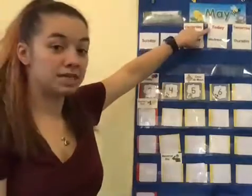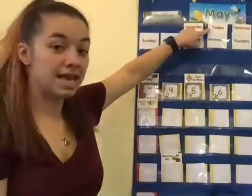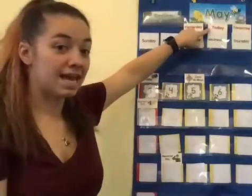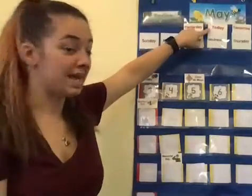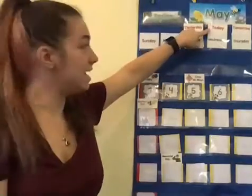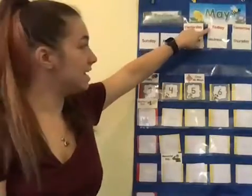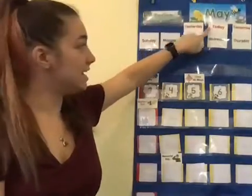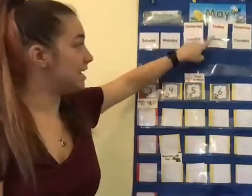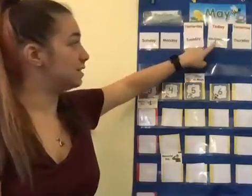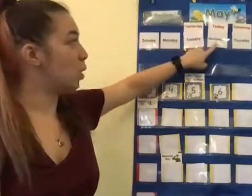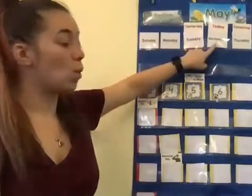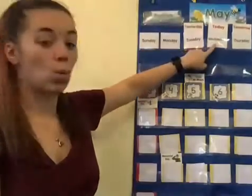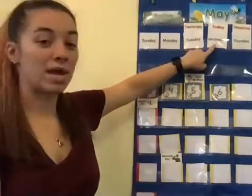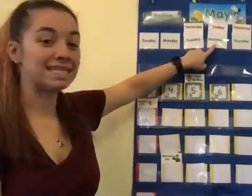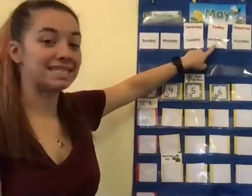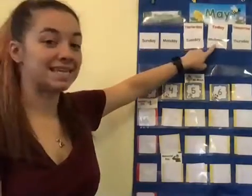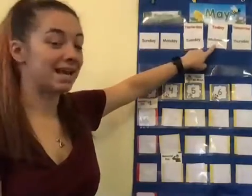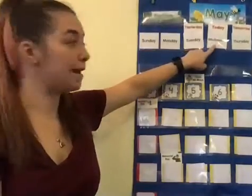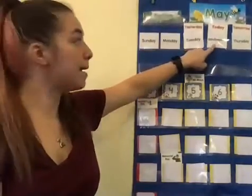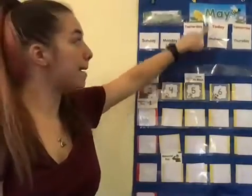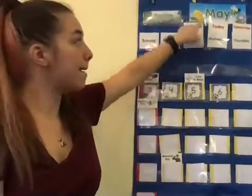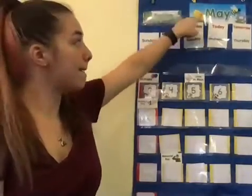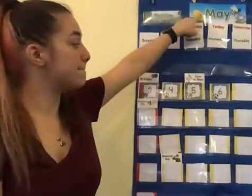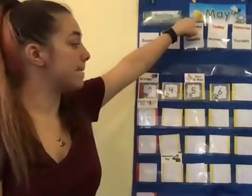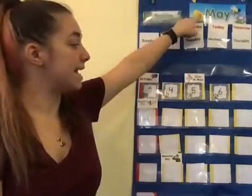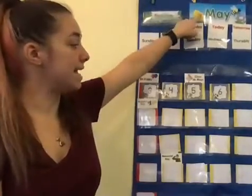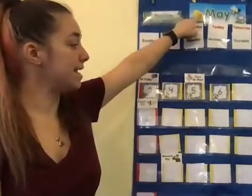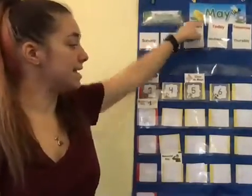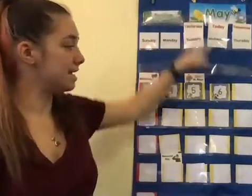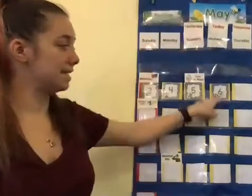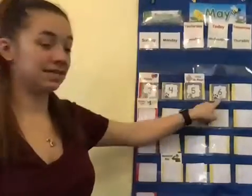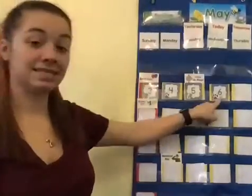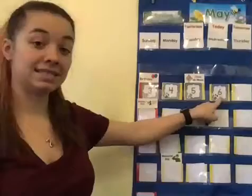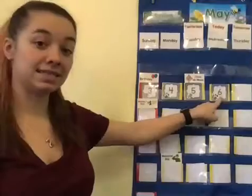Today is Wednesday, May 6th,